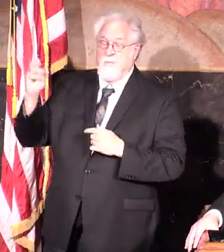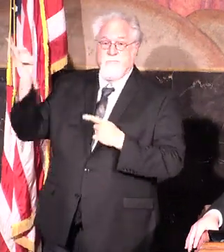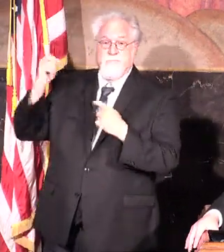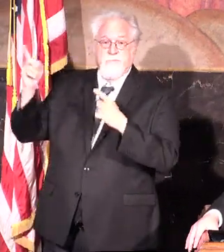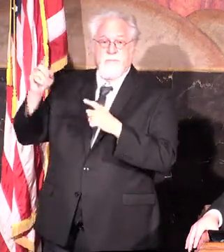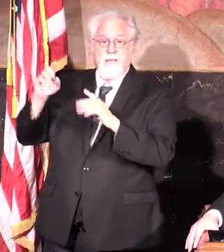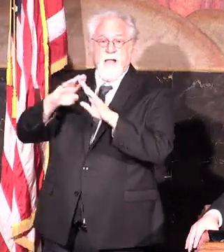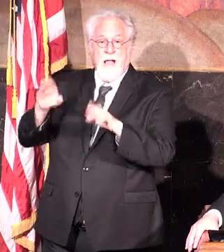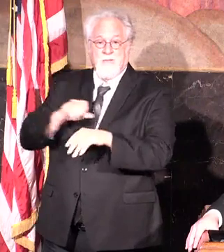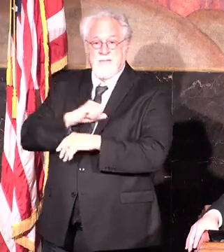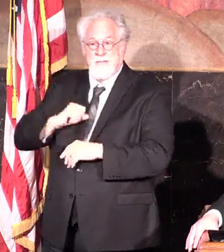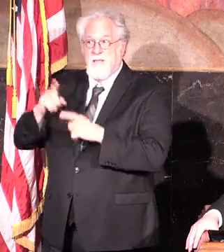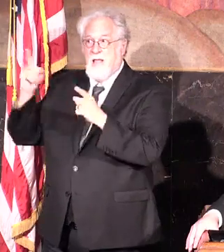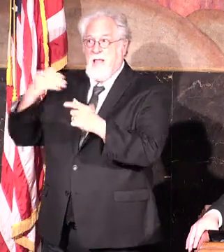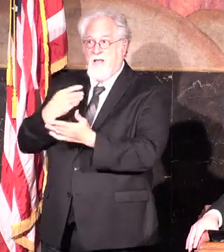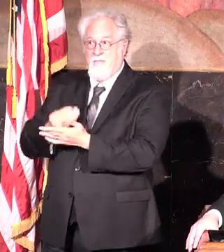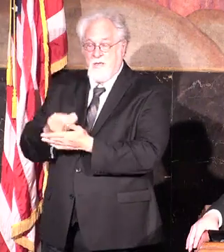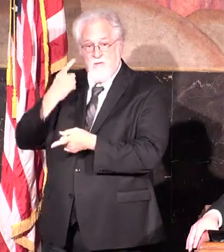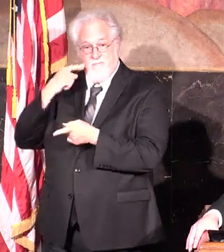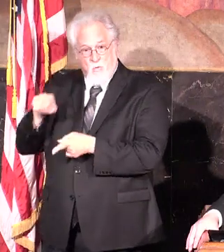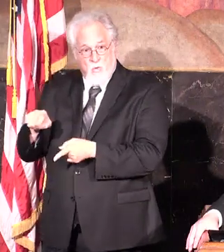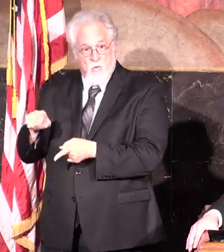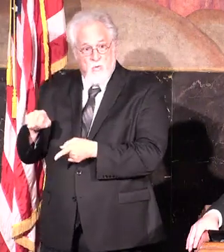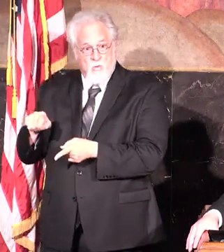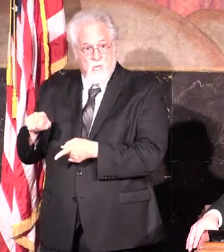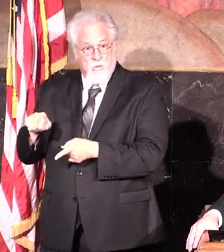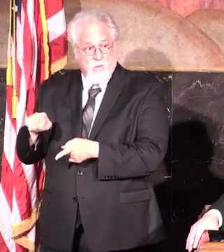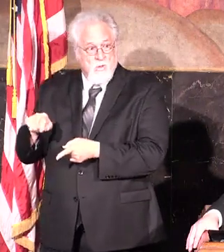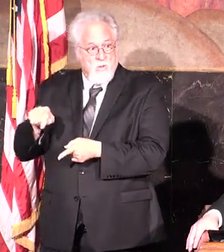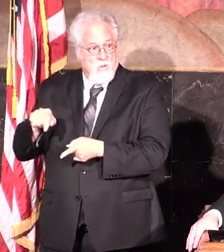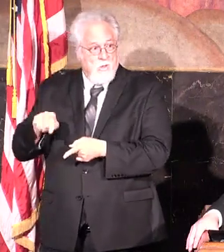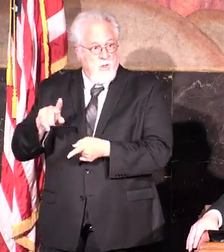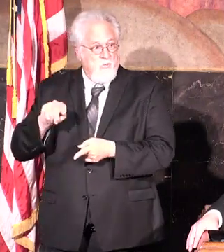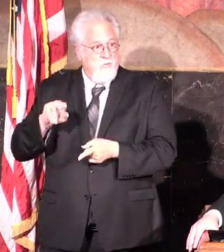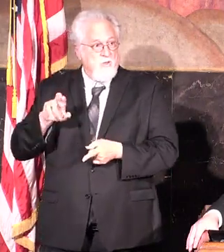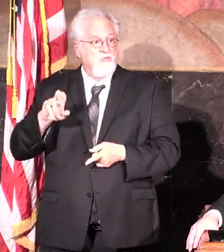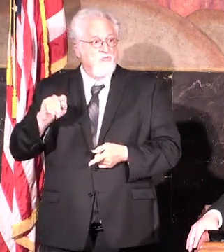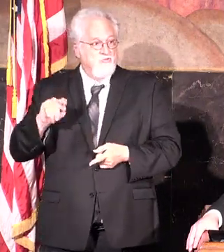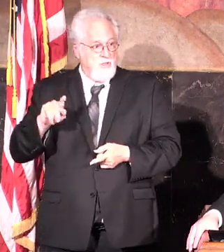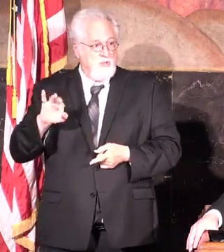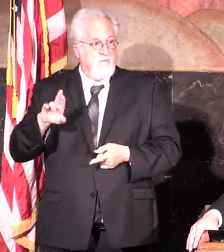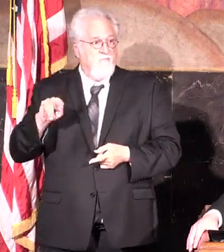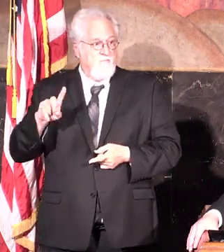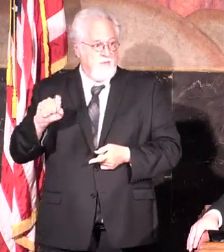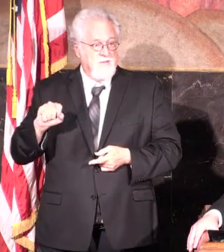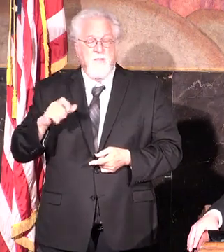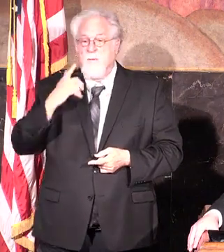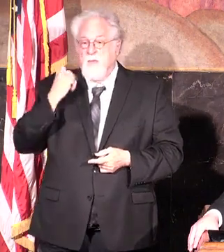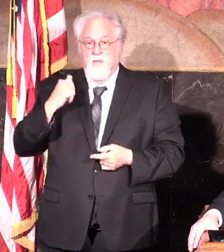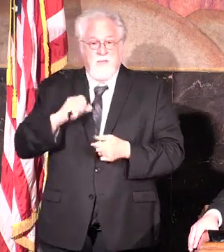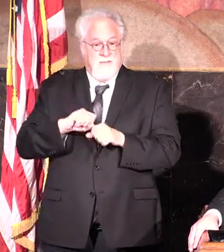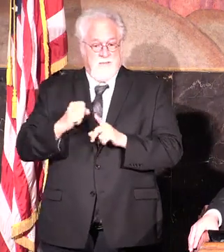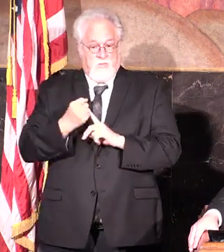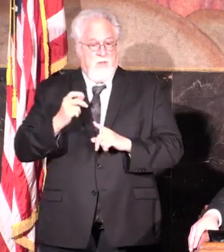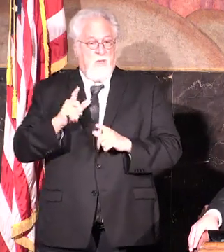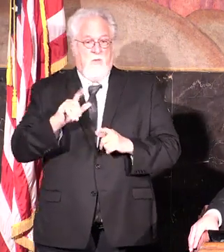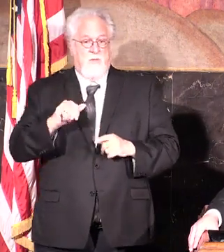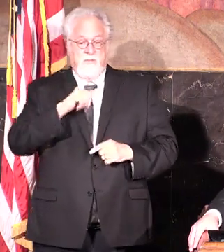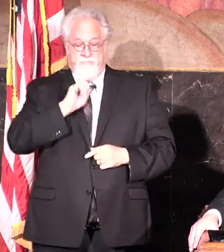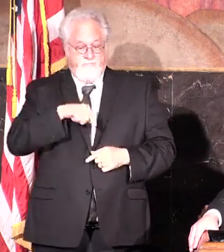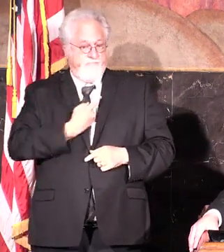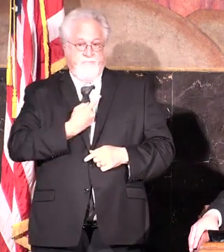House, that there's funding there for these unemployment insurance trust funds, because the situation in Louisiana is not